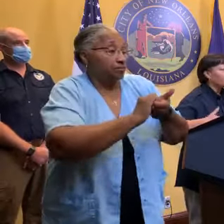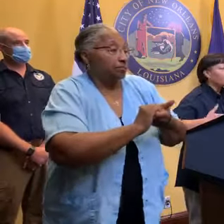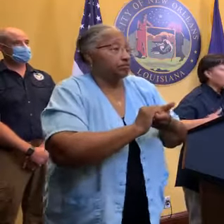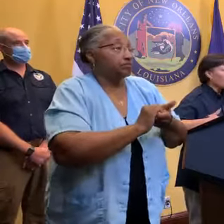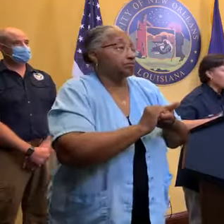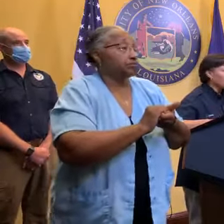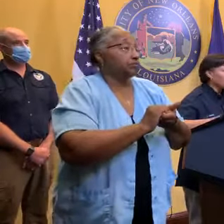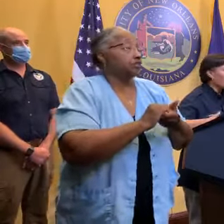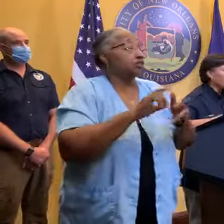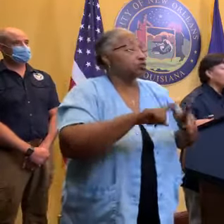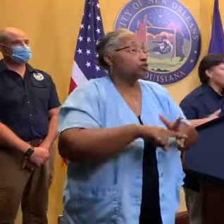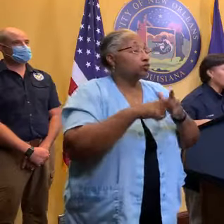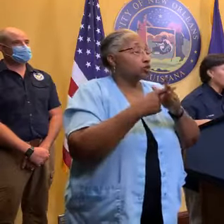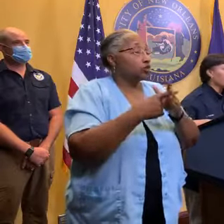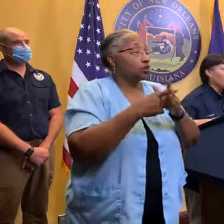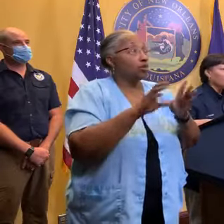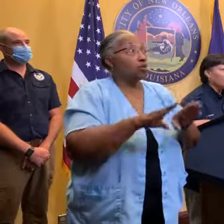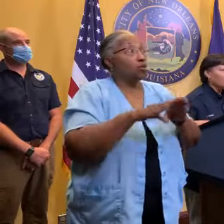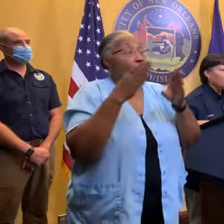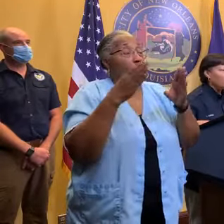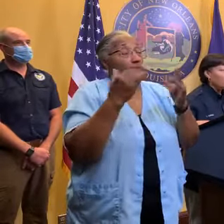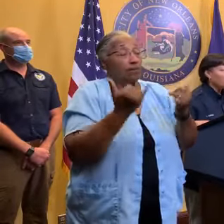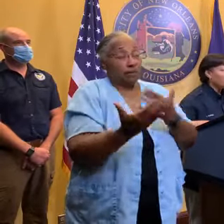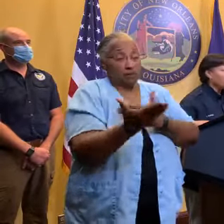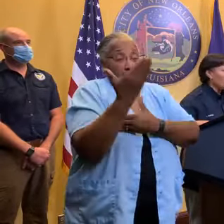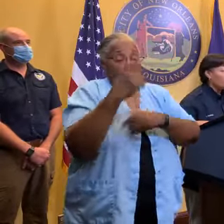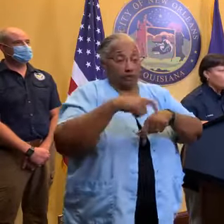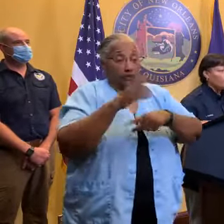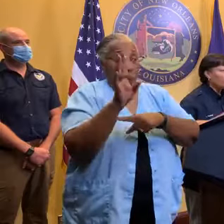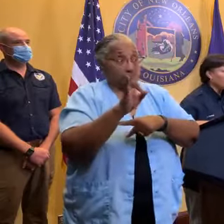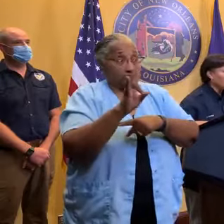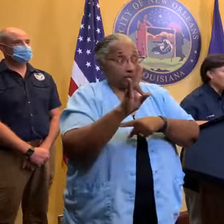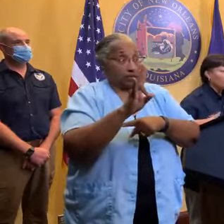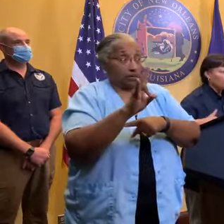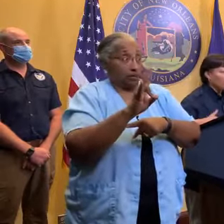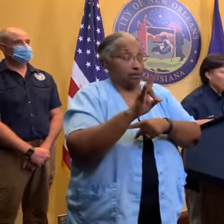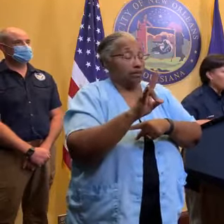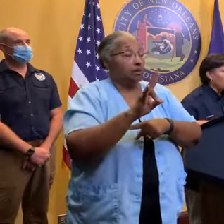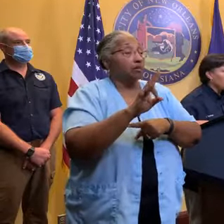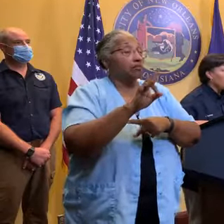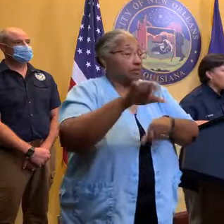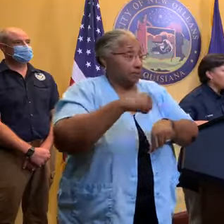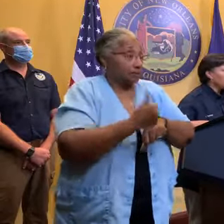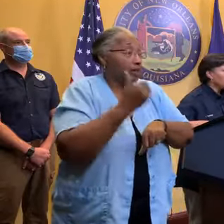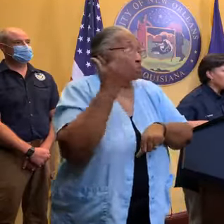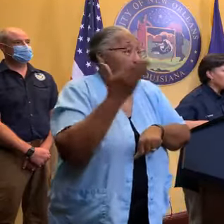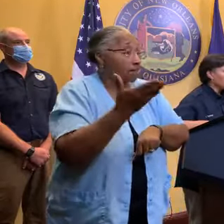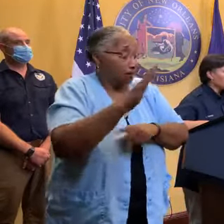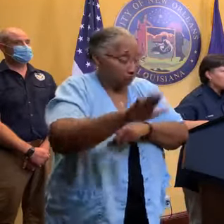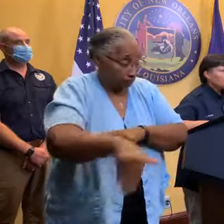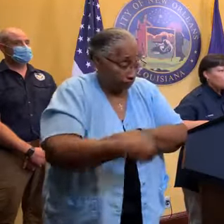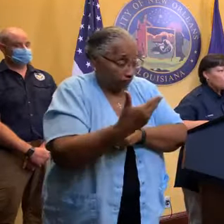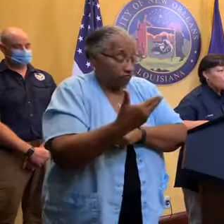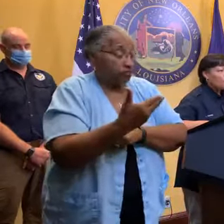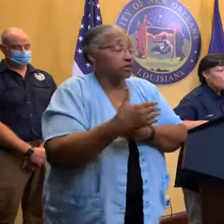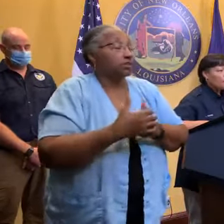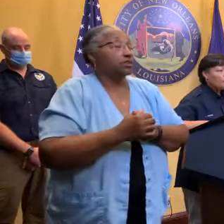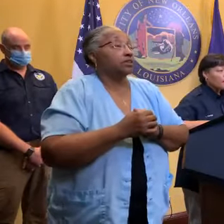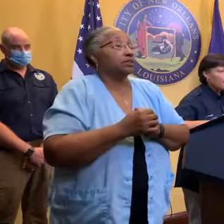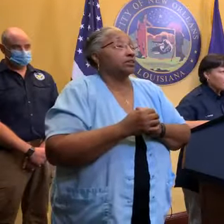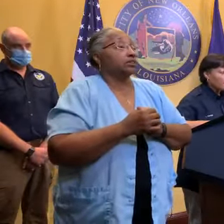referenced, started and opened at 7 a.m. This morning. They'll be planted there throughout this event.